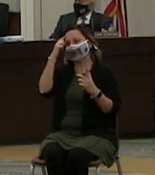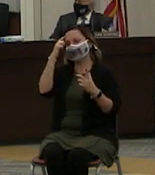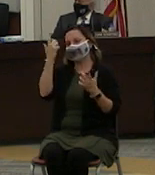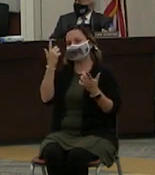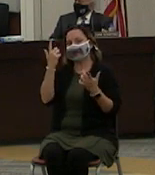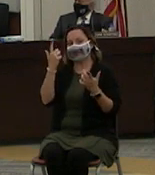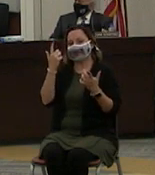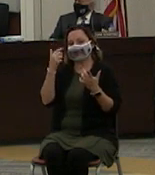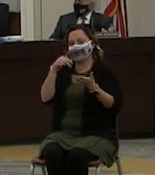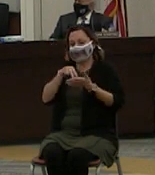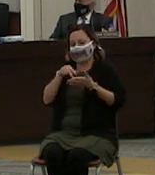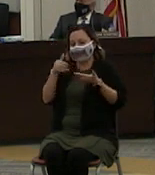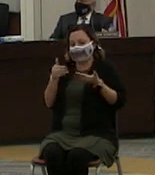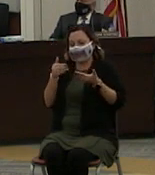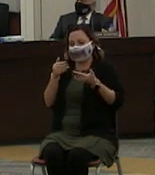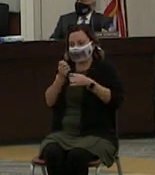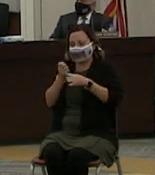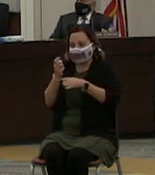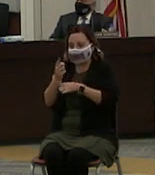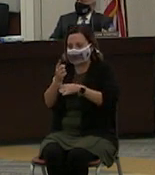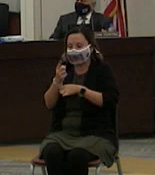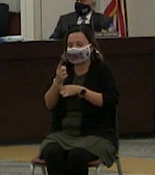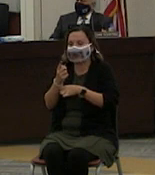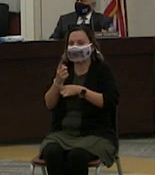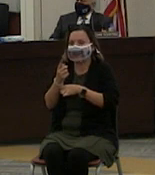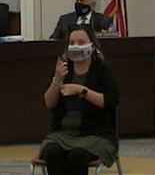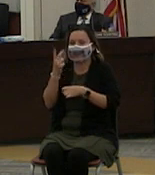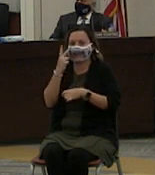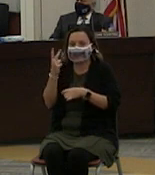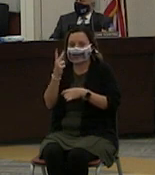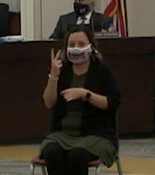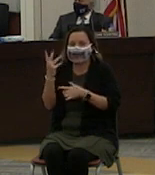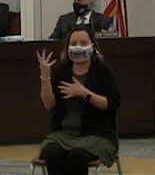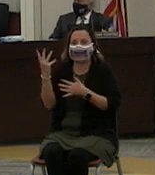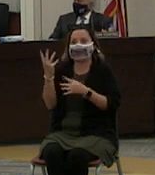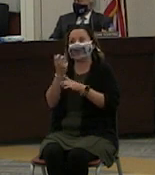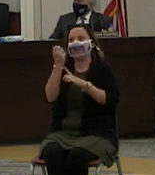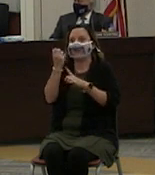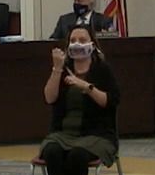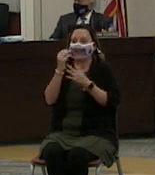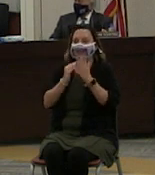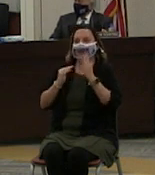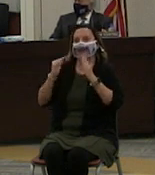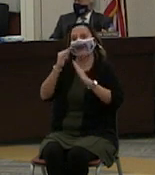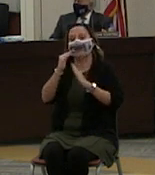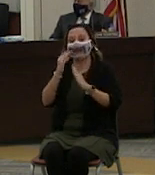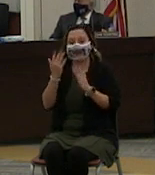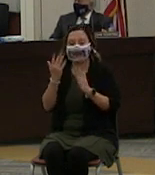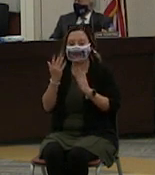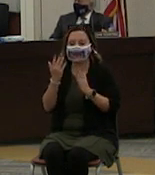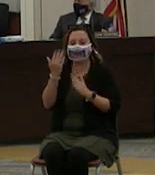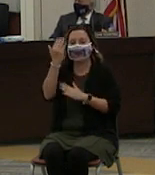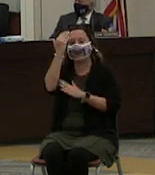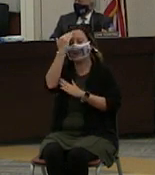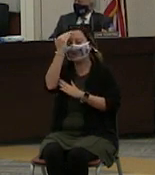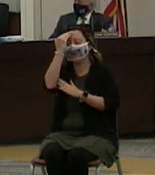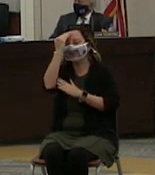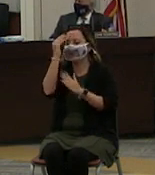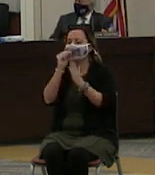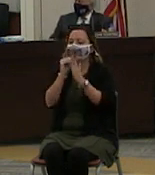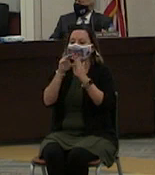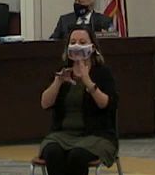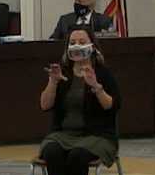or early next year and say achievement is at an all-time high. We know we have students doing amazing